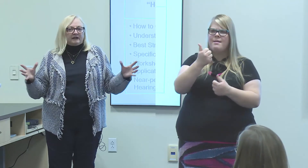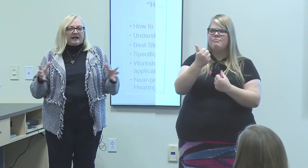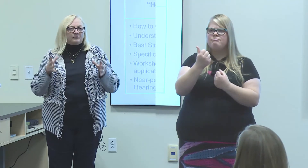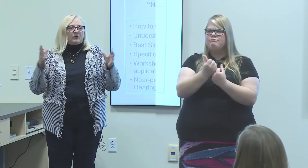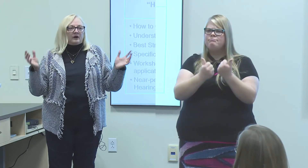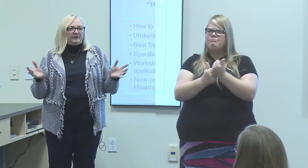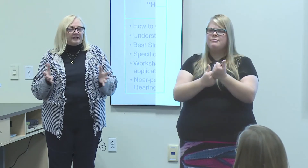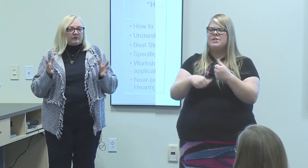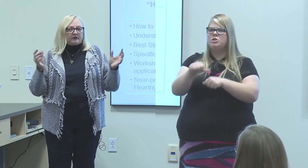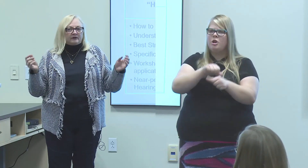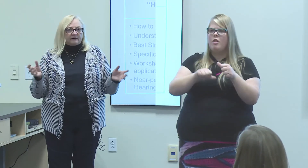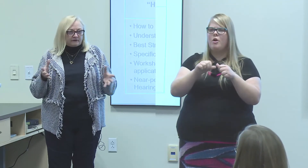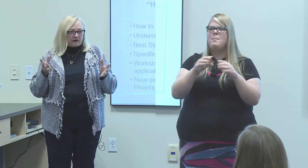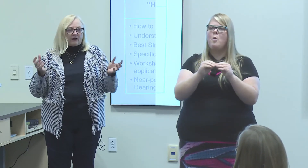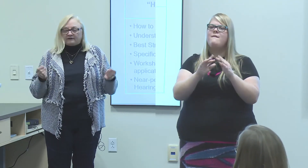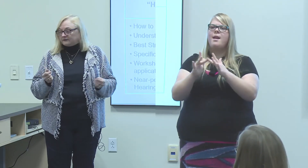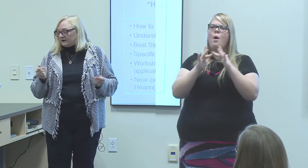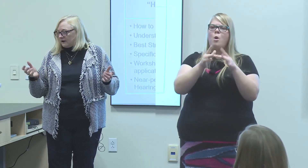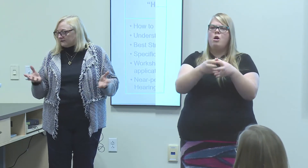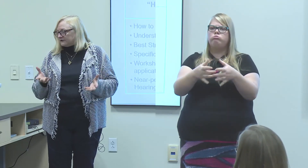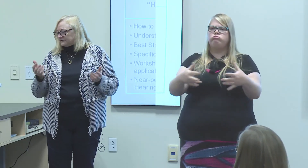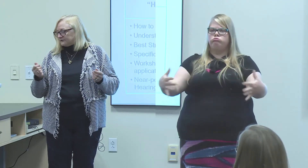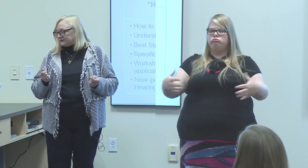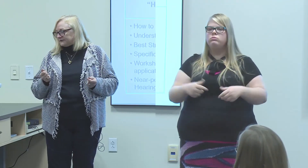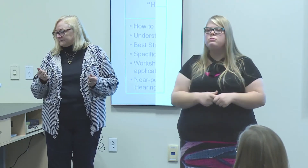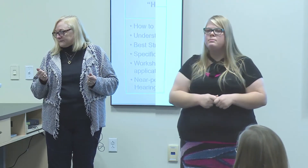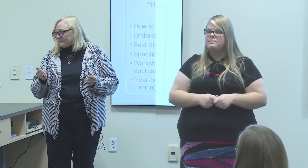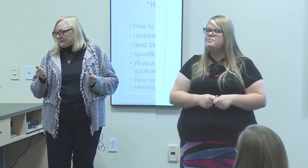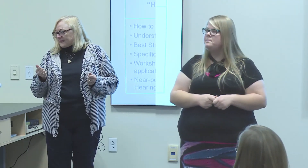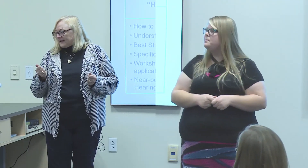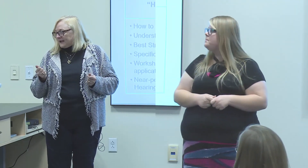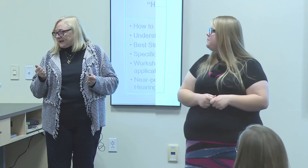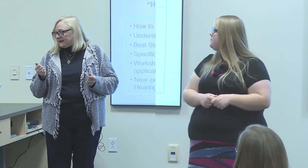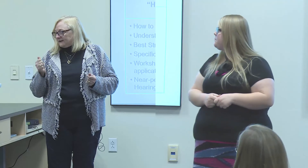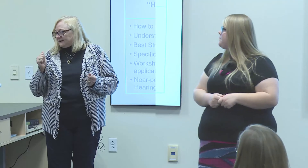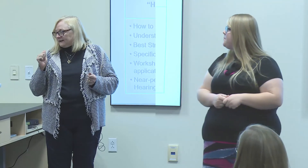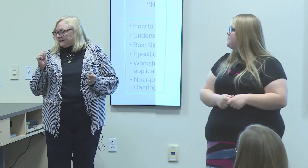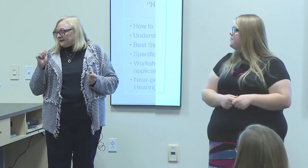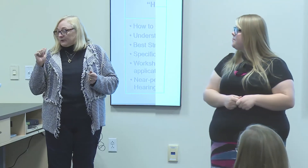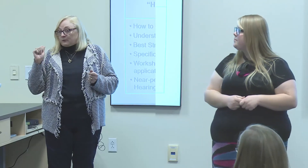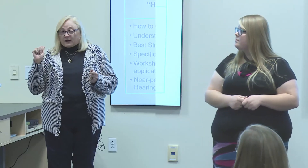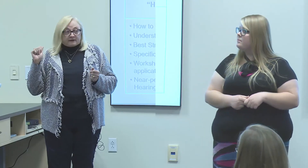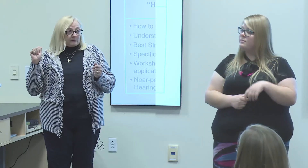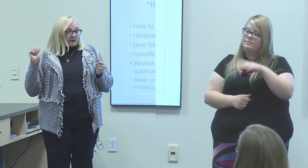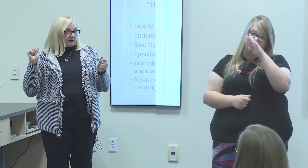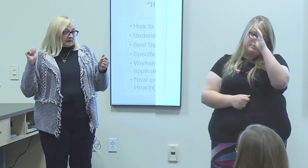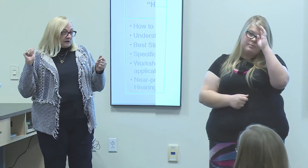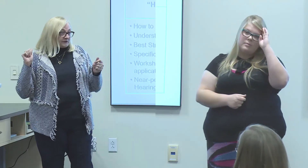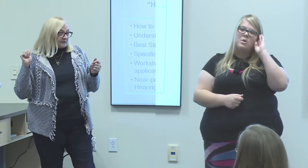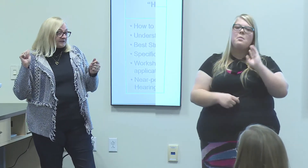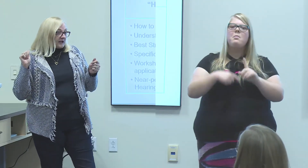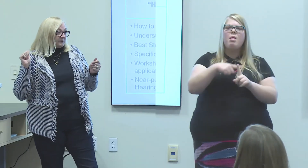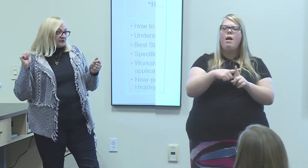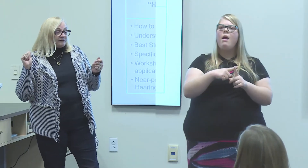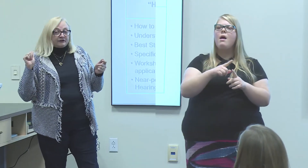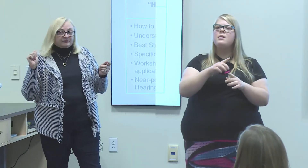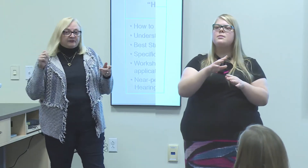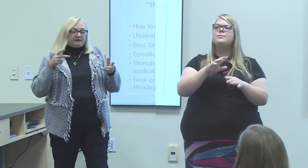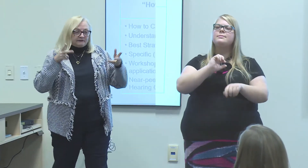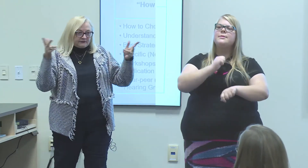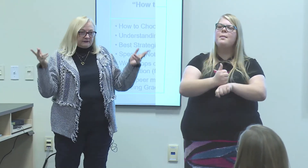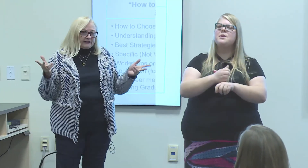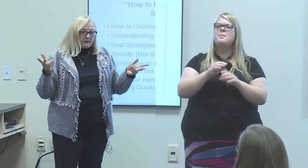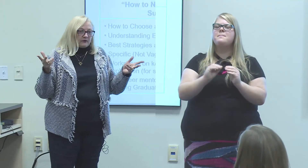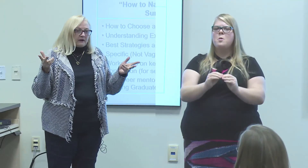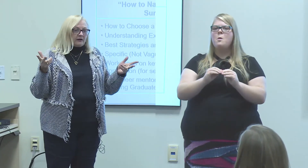and add more of a network for all of our students. And we want to also establish a